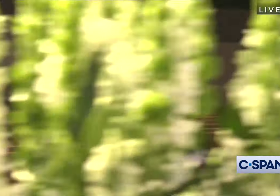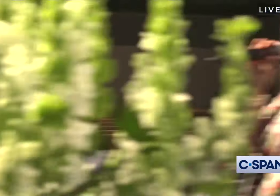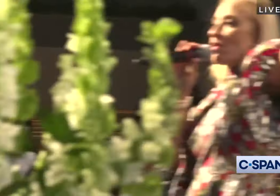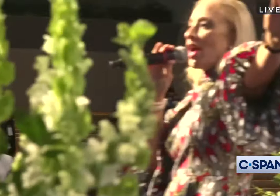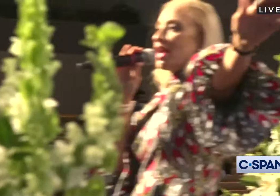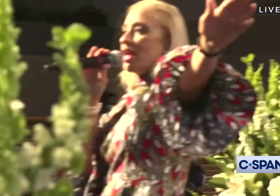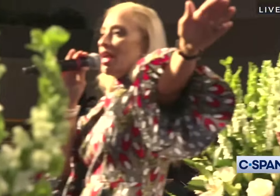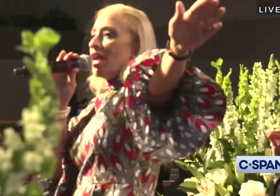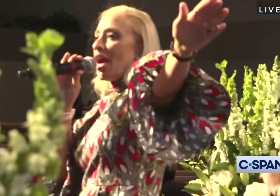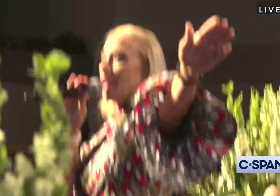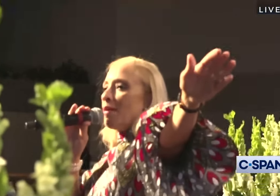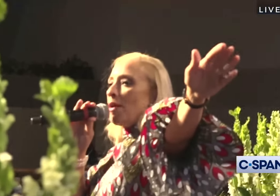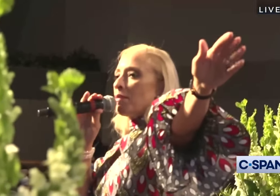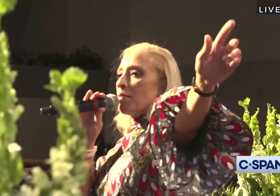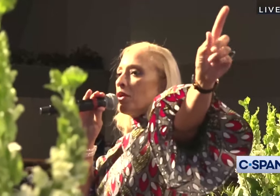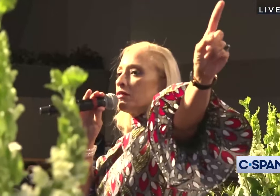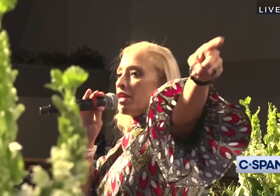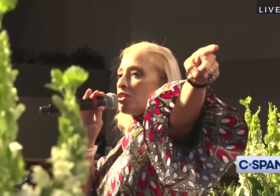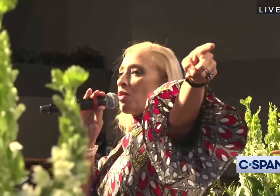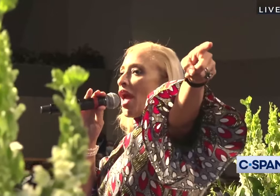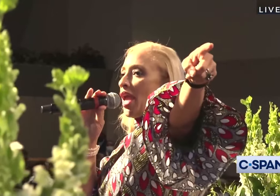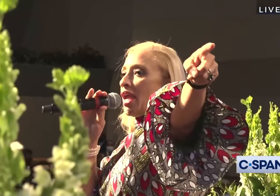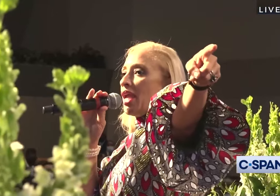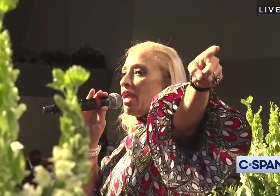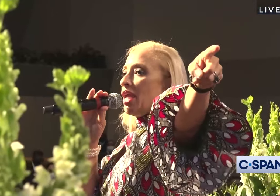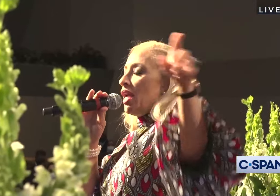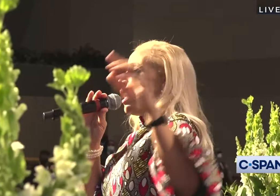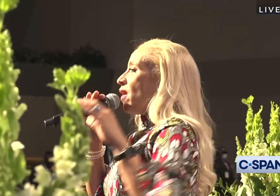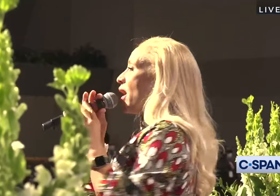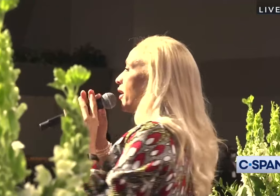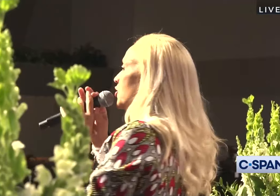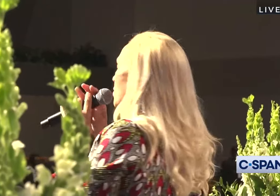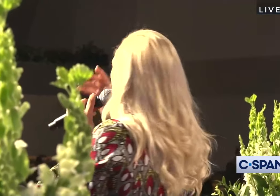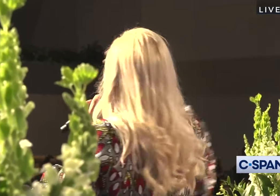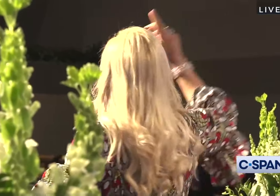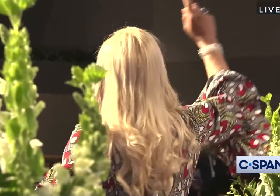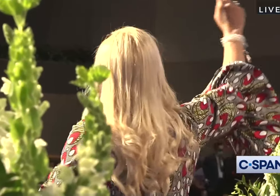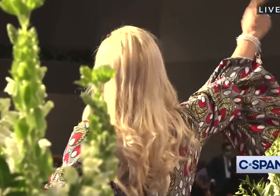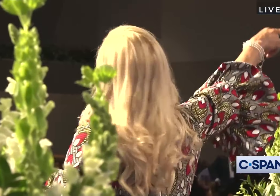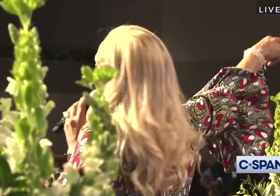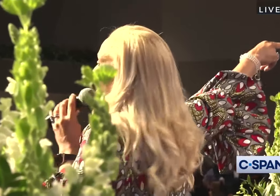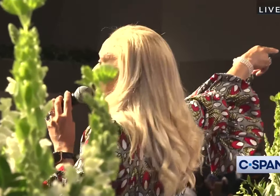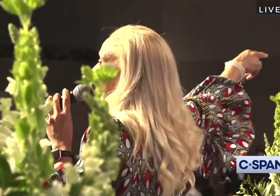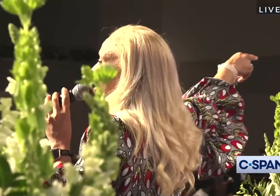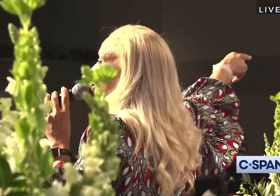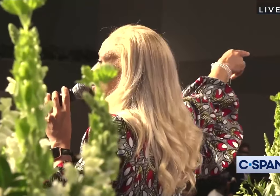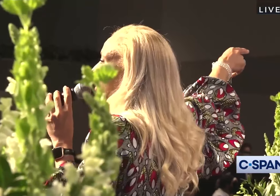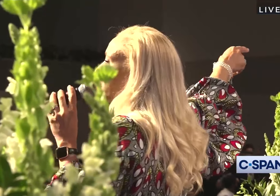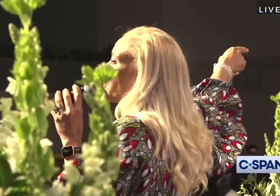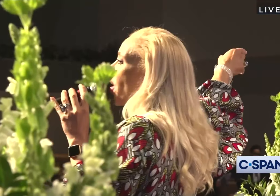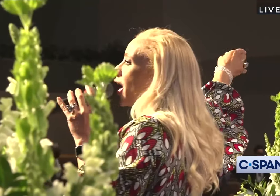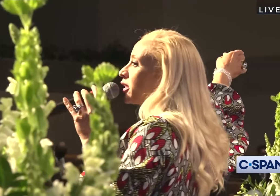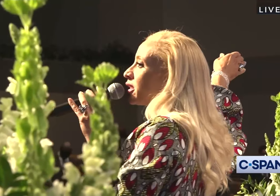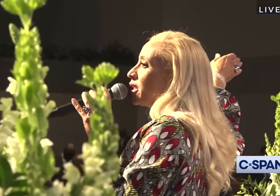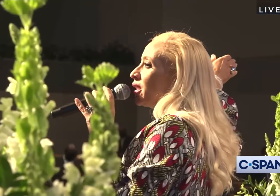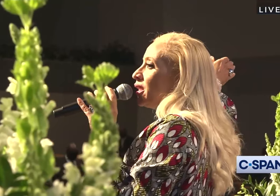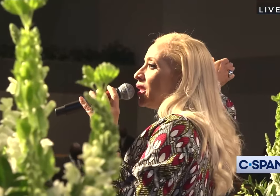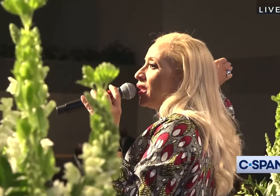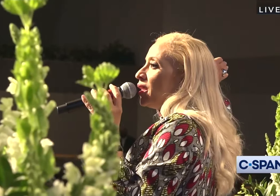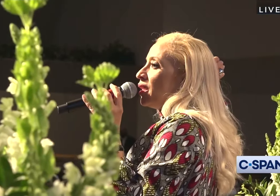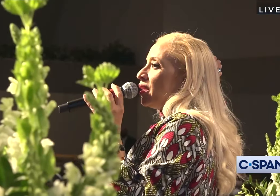nobody moving this way. I need people to move this way. or I need you to move that way towards the